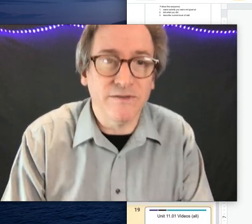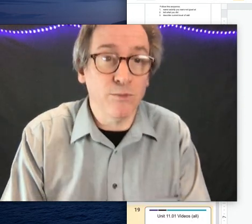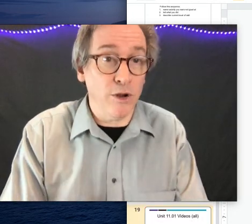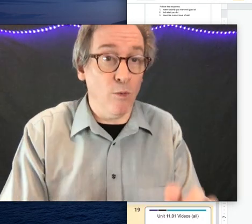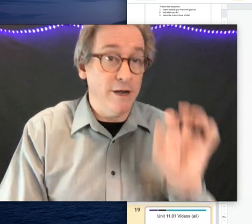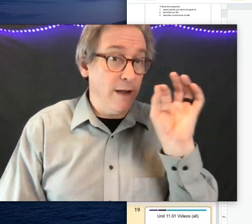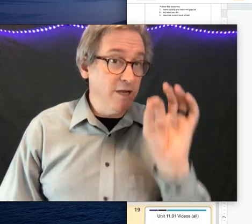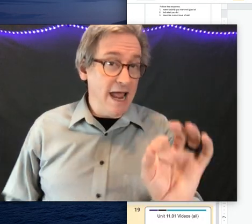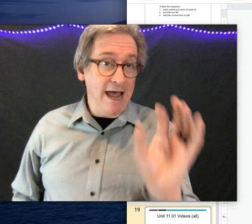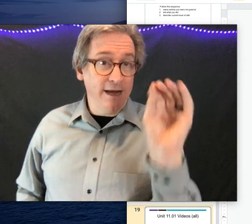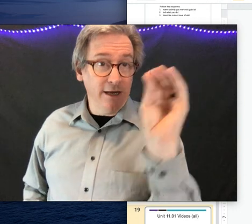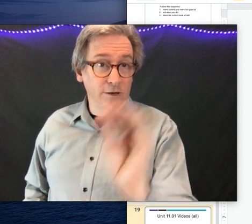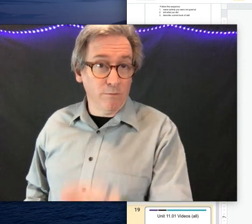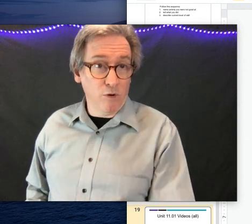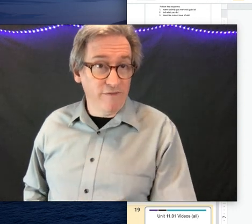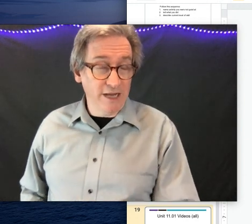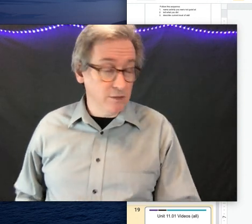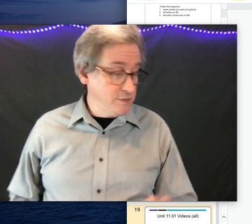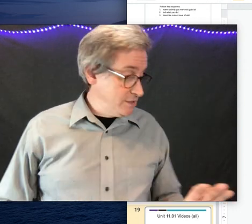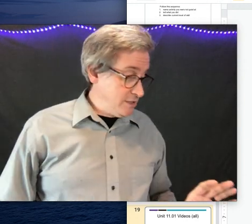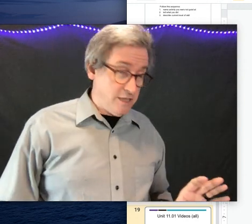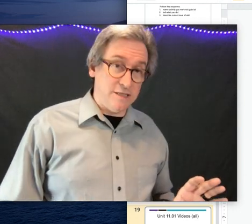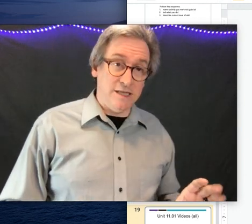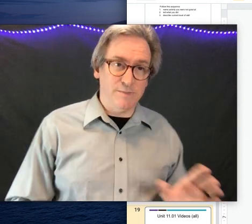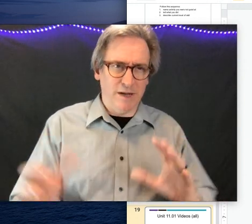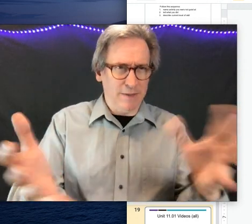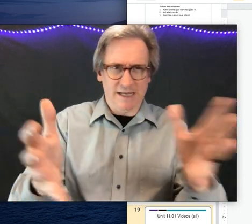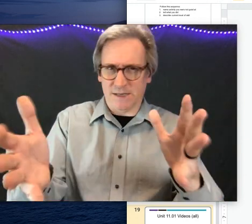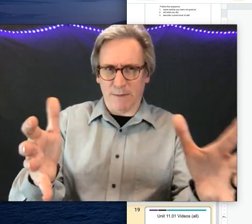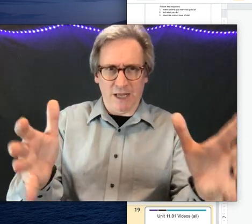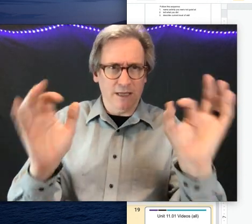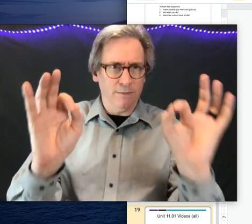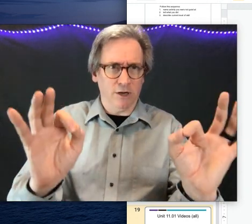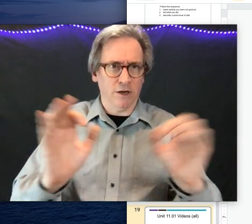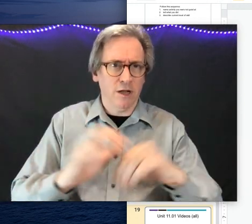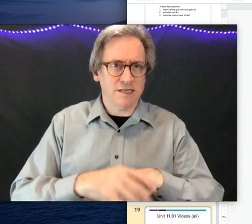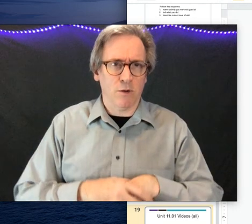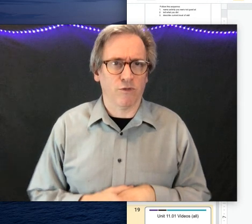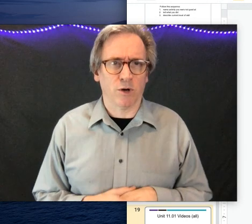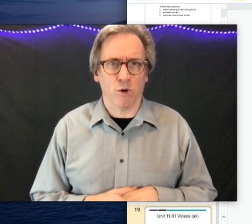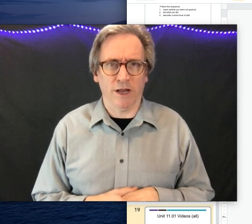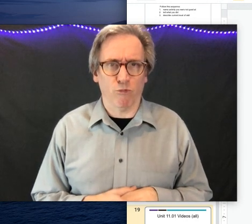that's 11.1. I'm going to add in more videos into this, but because I'm not playing them